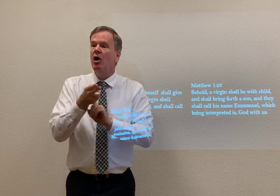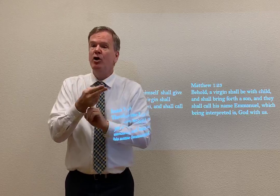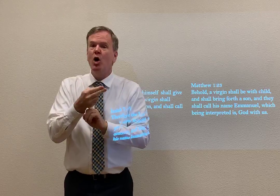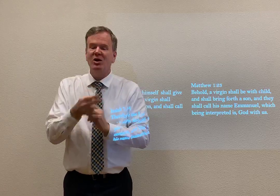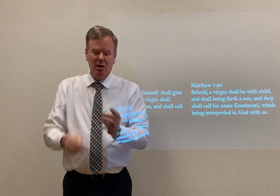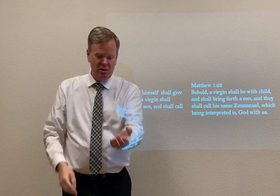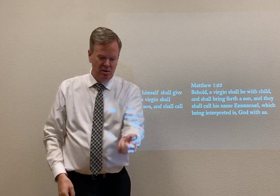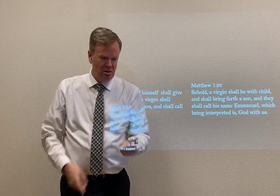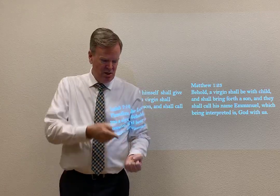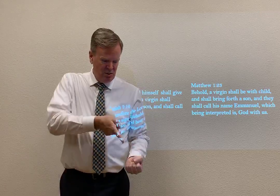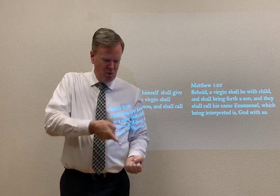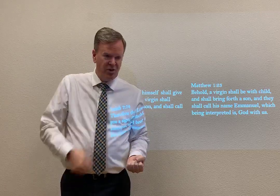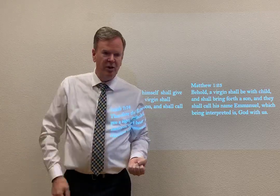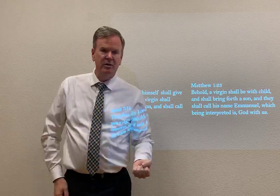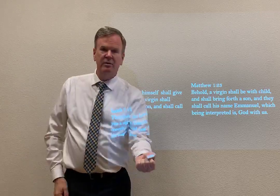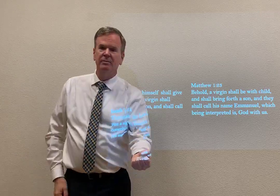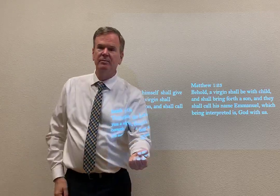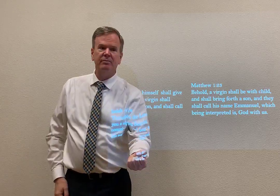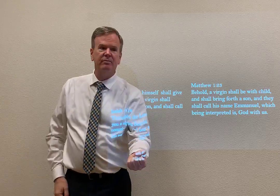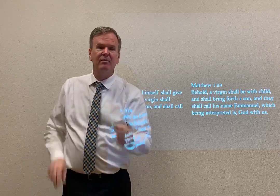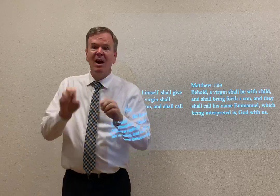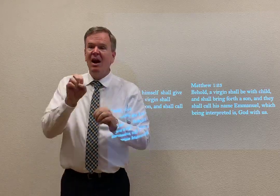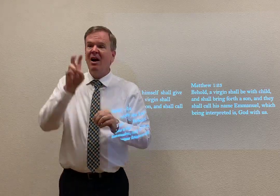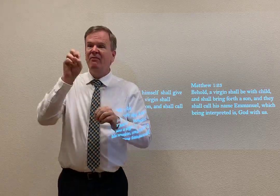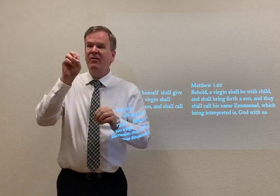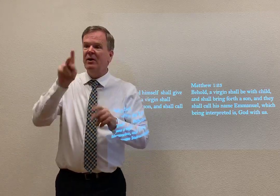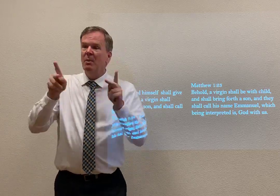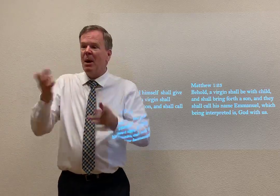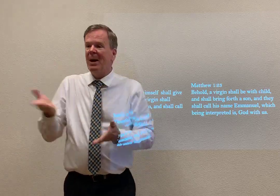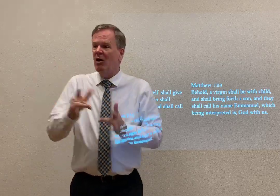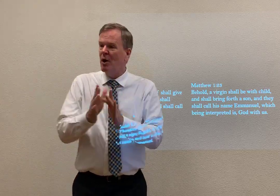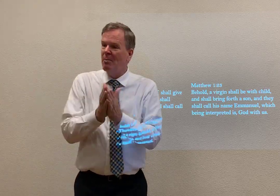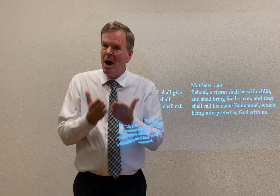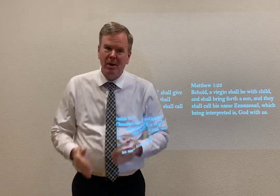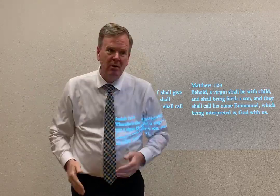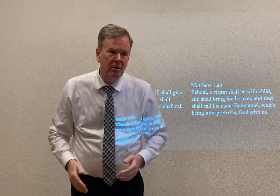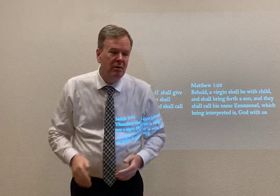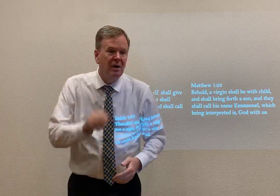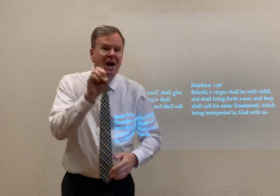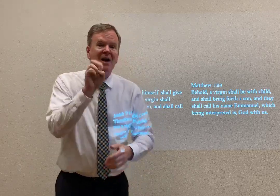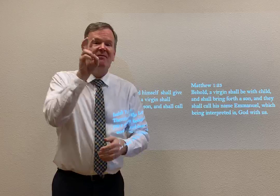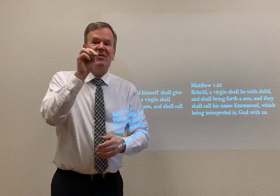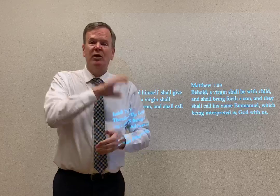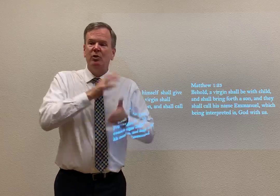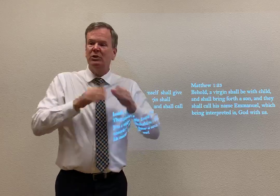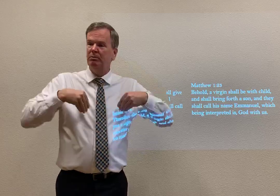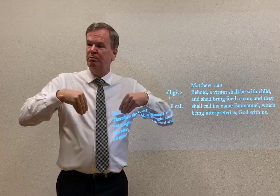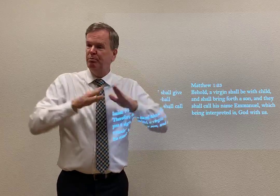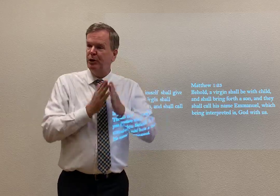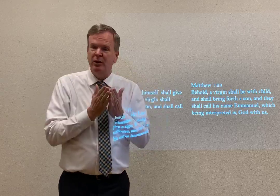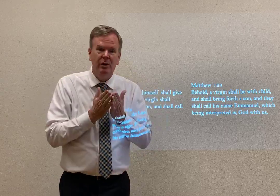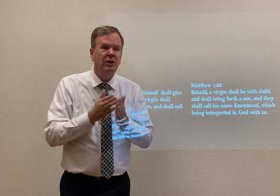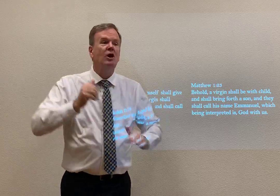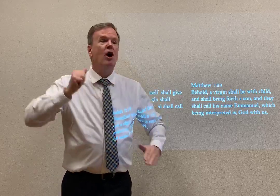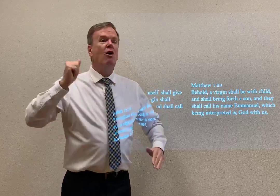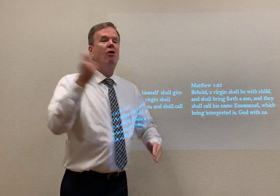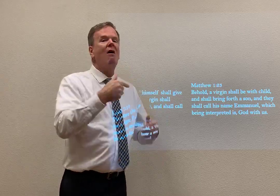in the Bible, even when you go to your hotel and you open the drawer, there's a book there, right? People here have their Bibles. Even in the Christian bookstores, there are